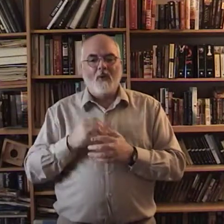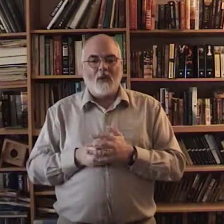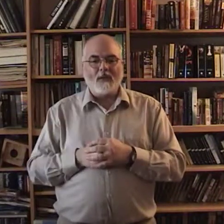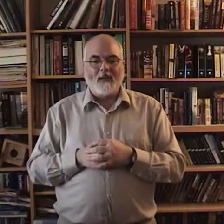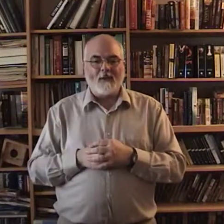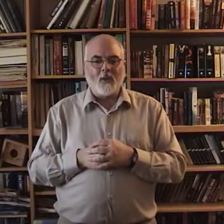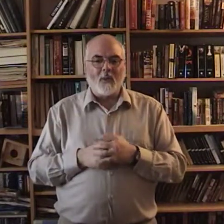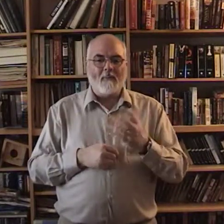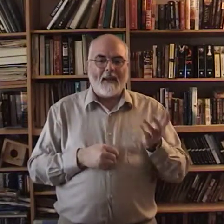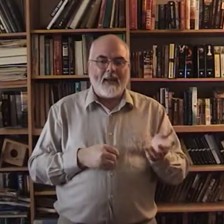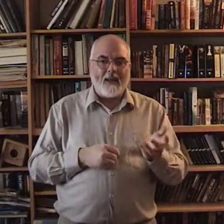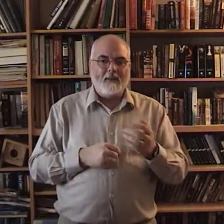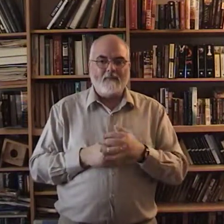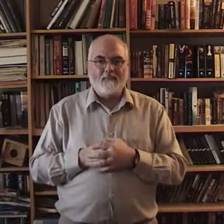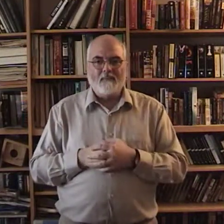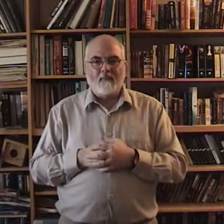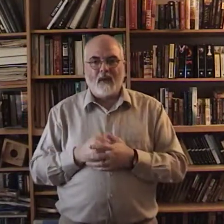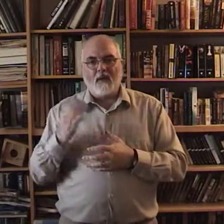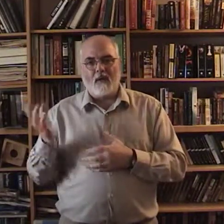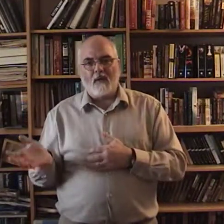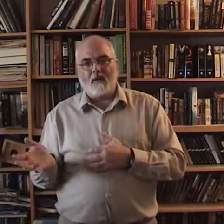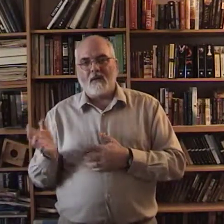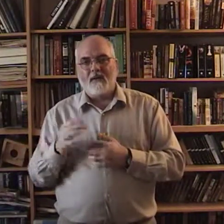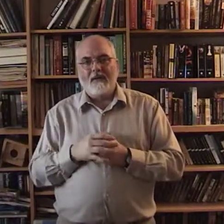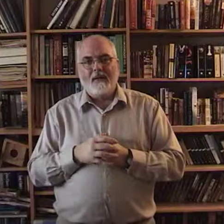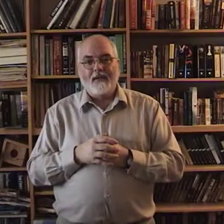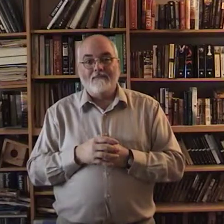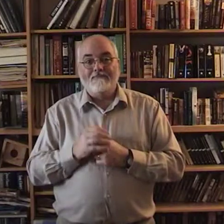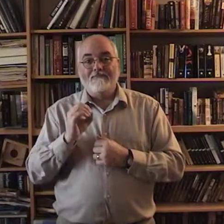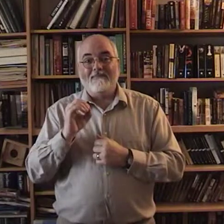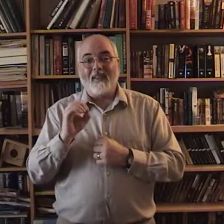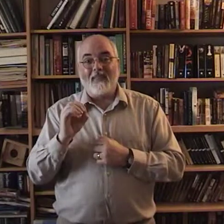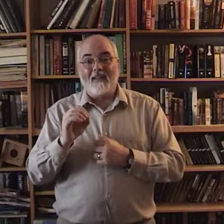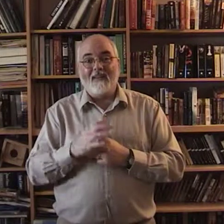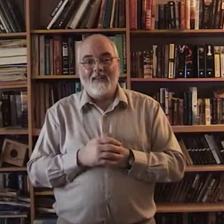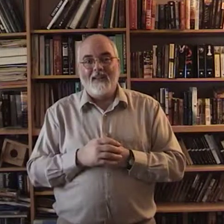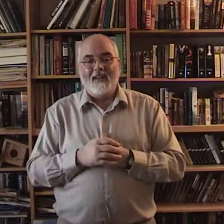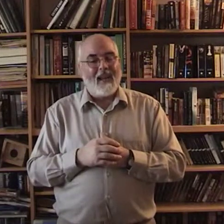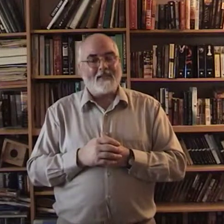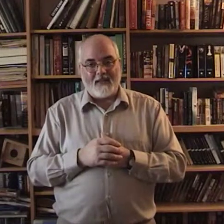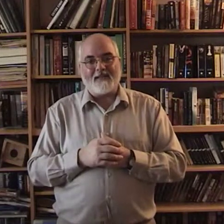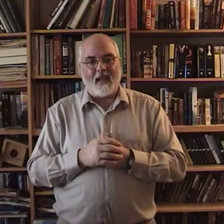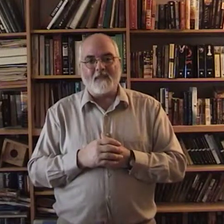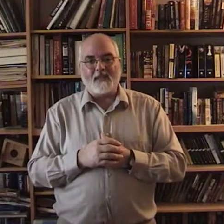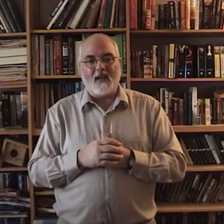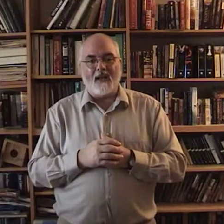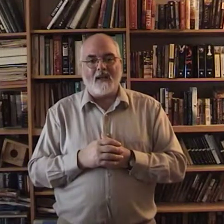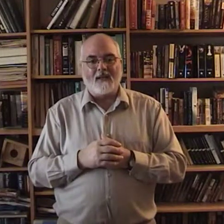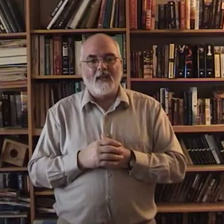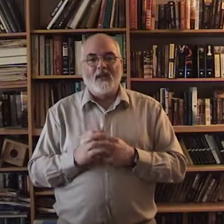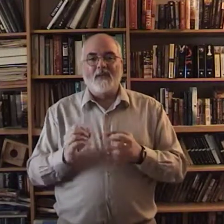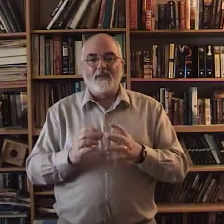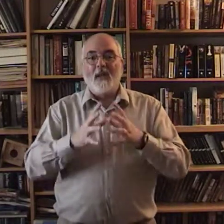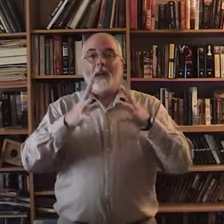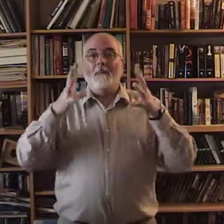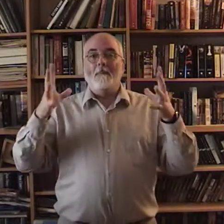What's the difference between pain and hurt? Nothing. It's the same sign.